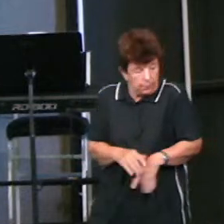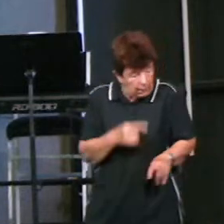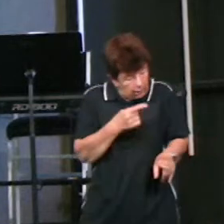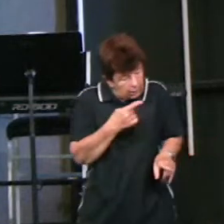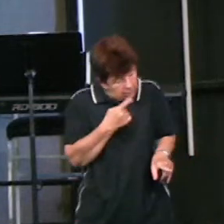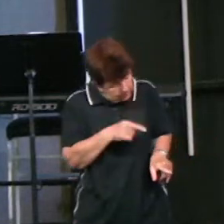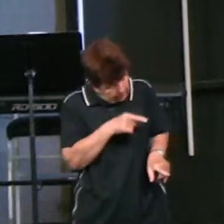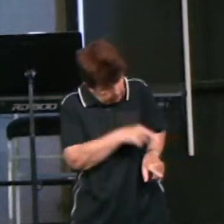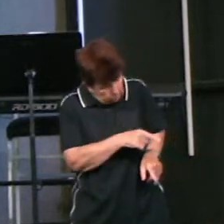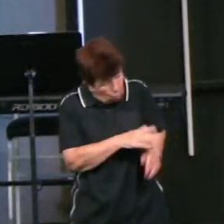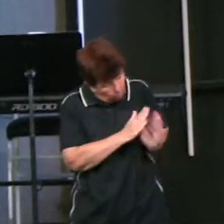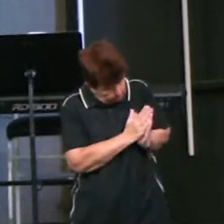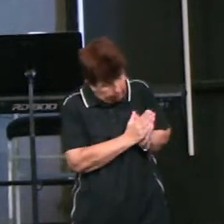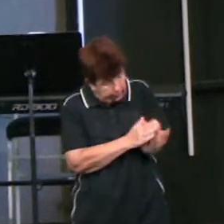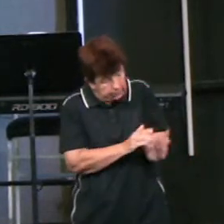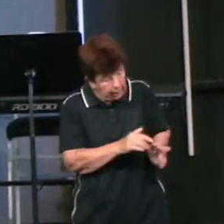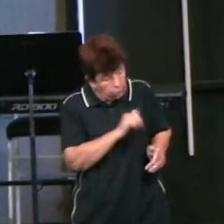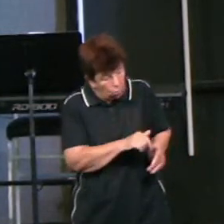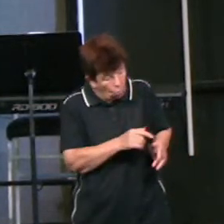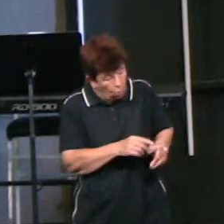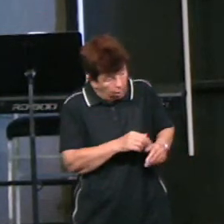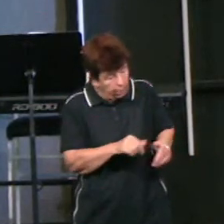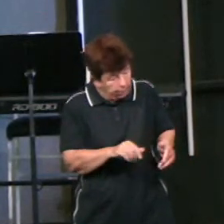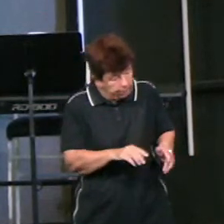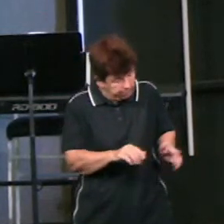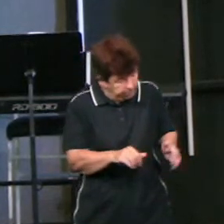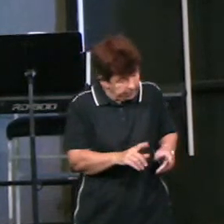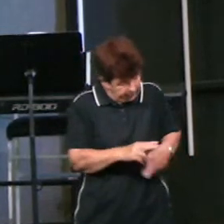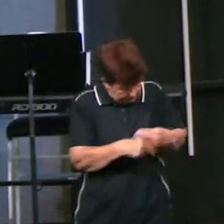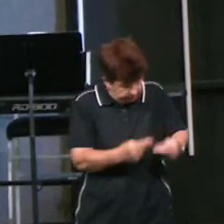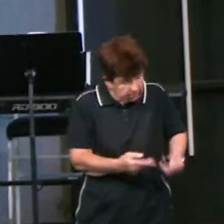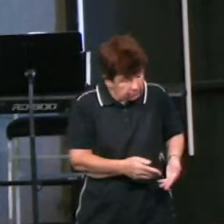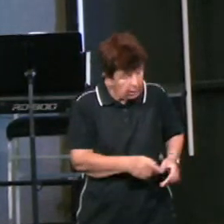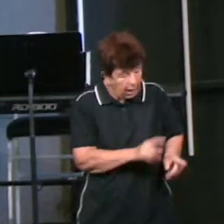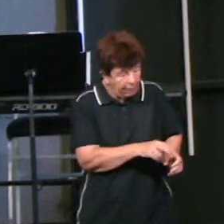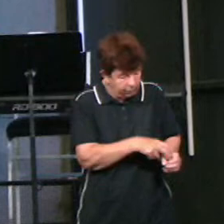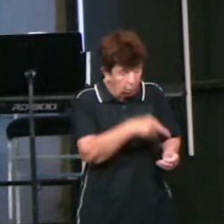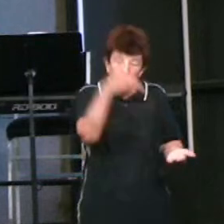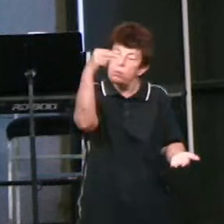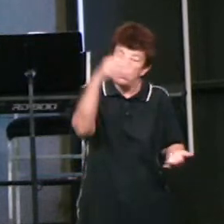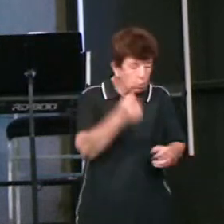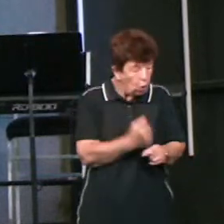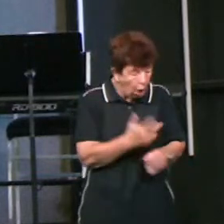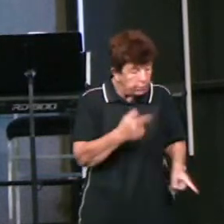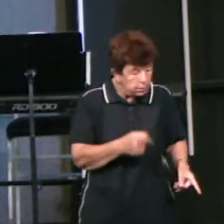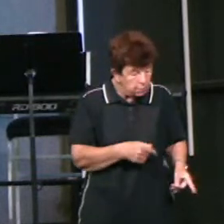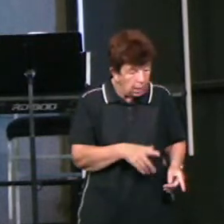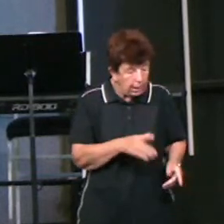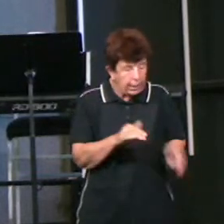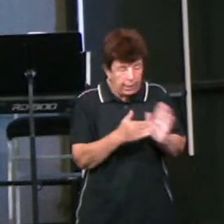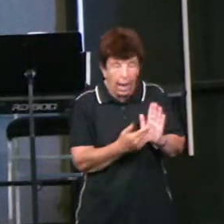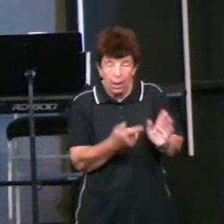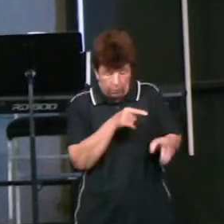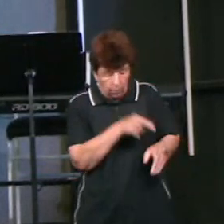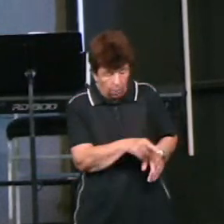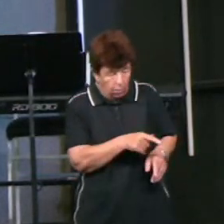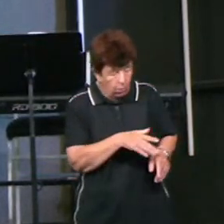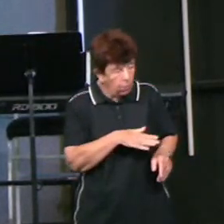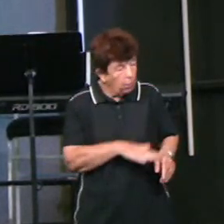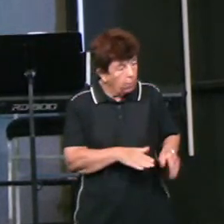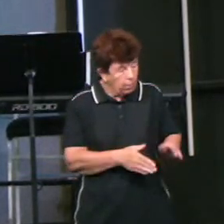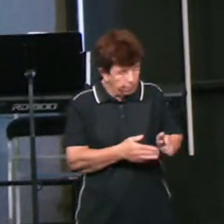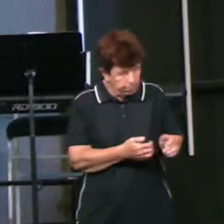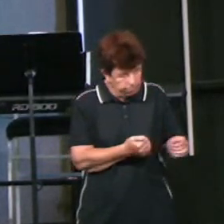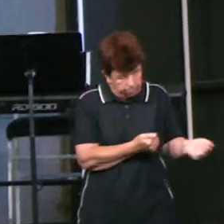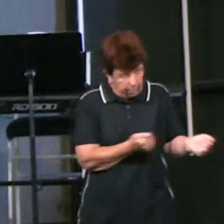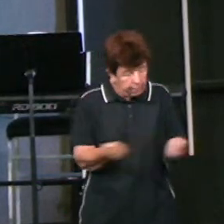And he said to him, Your prayers and your alms have ascended as a memorial before God. And now send men to Joppa and